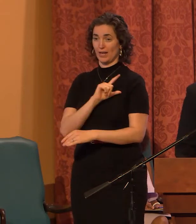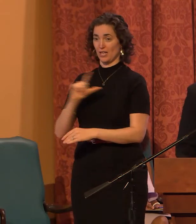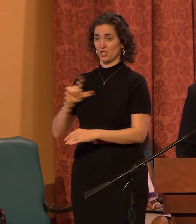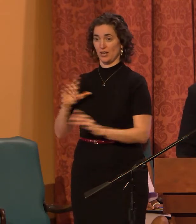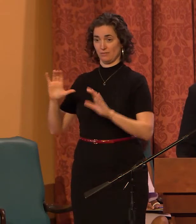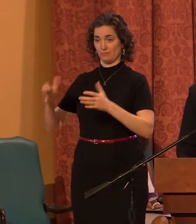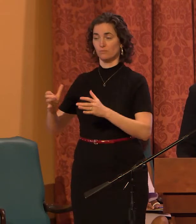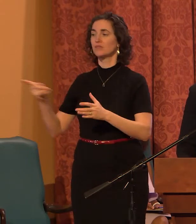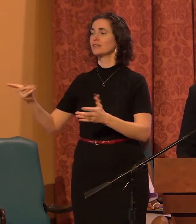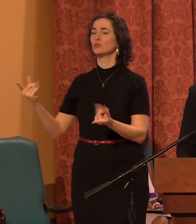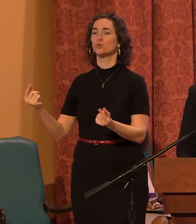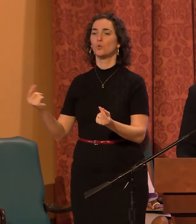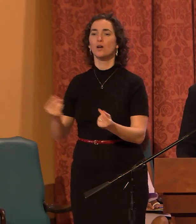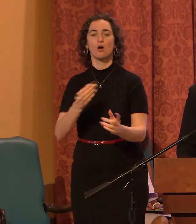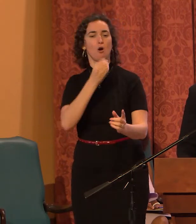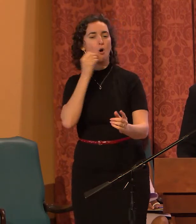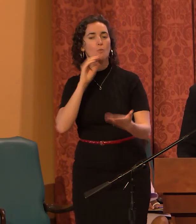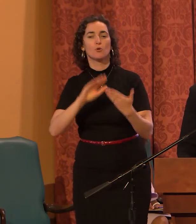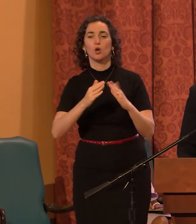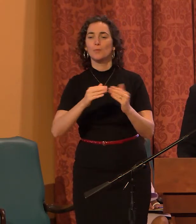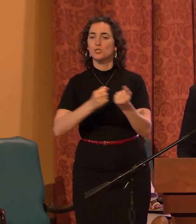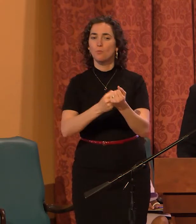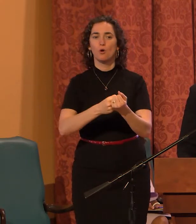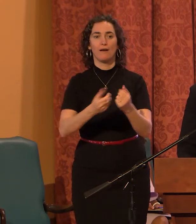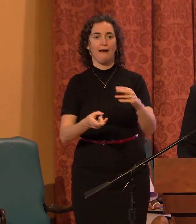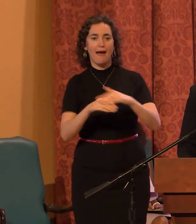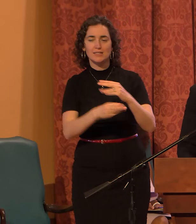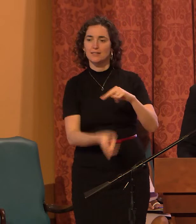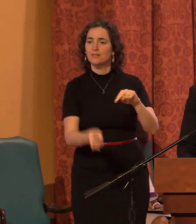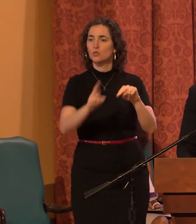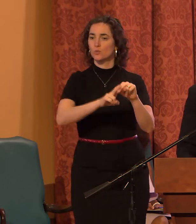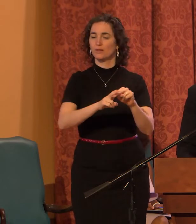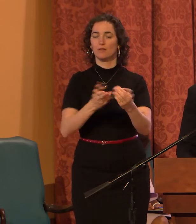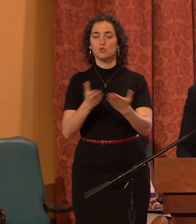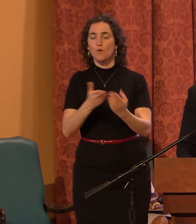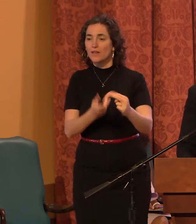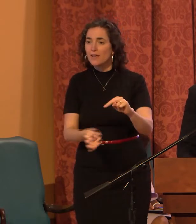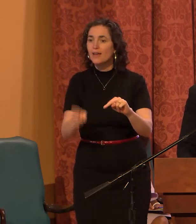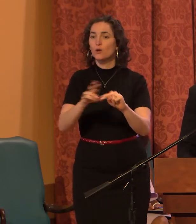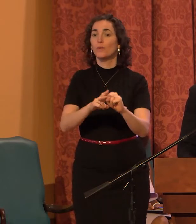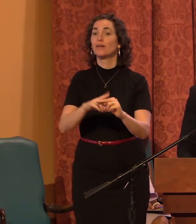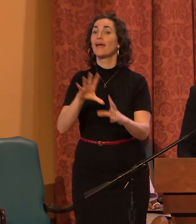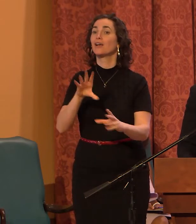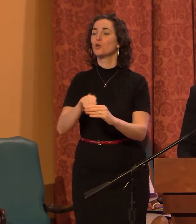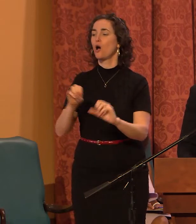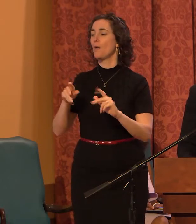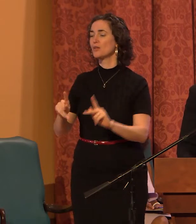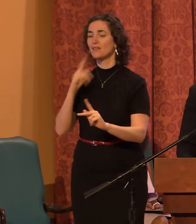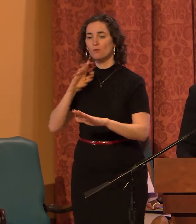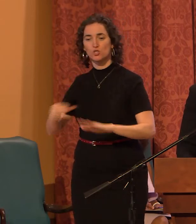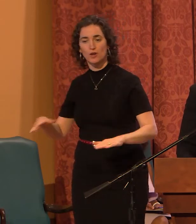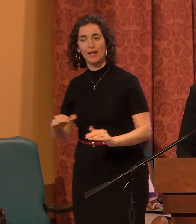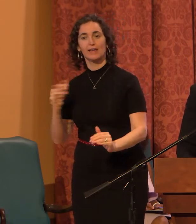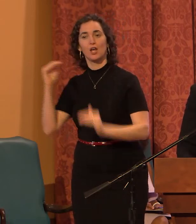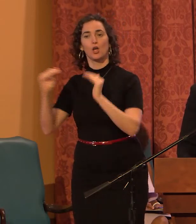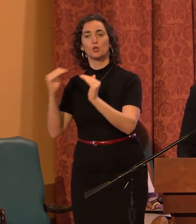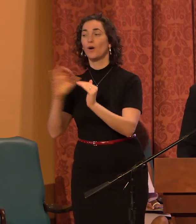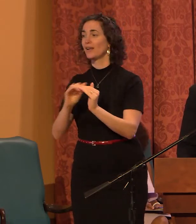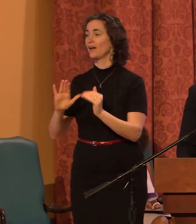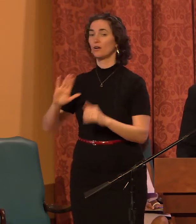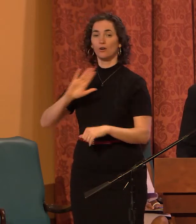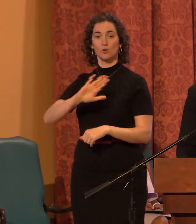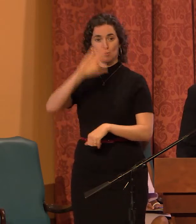has increased access to home and community-based supports and services, affording opportunities in children and adults like her son